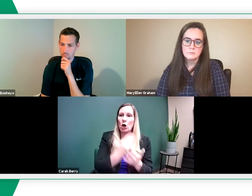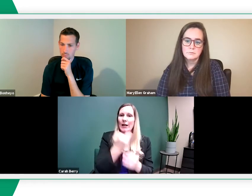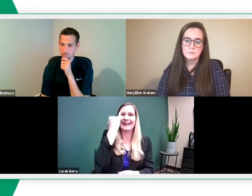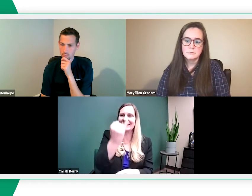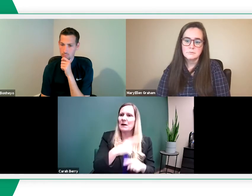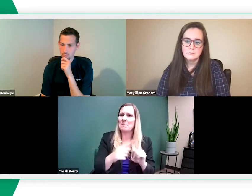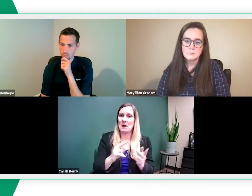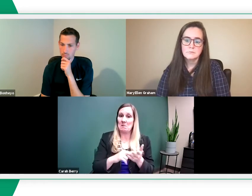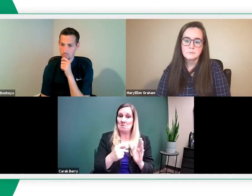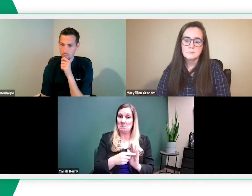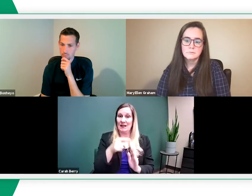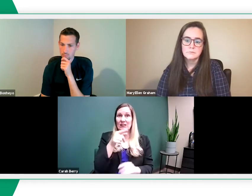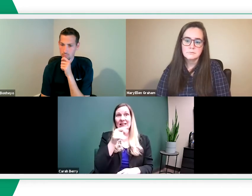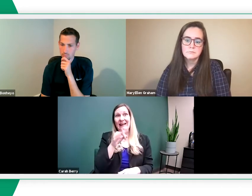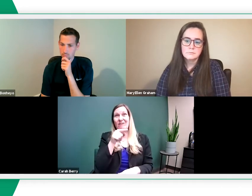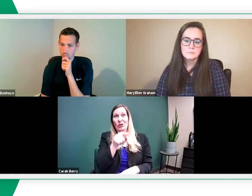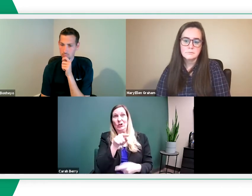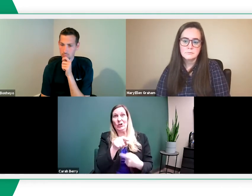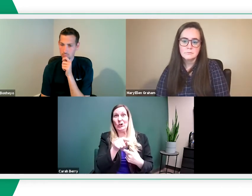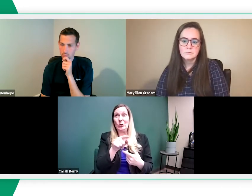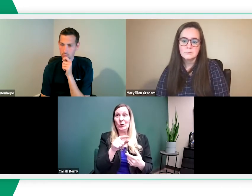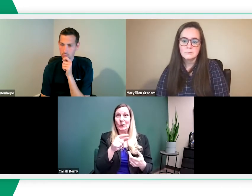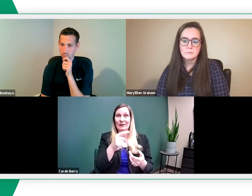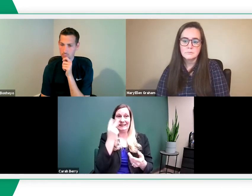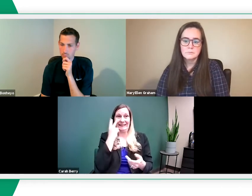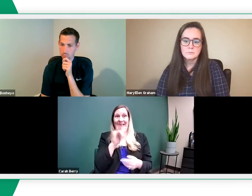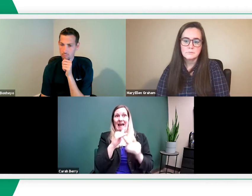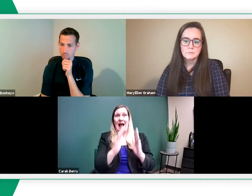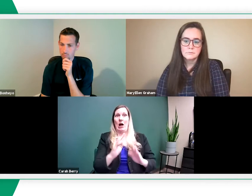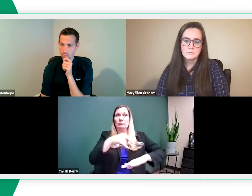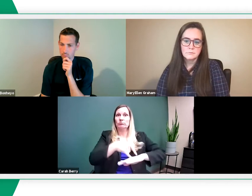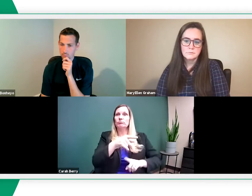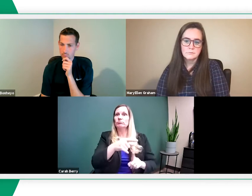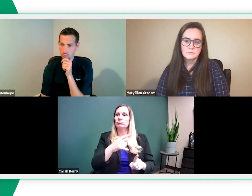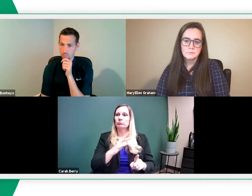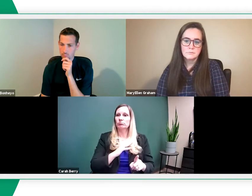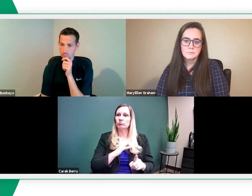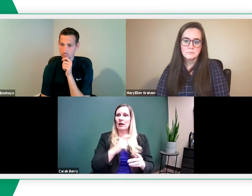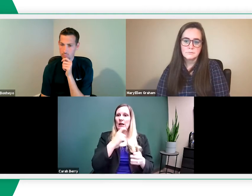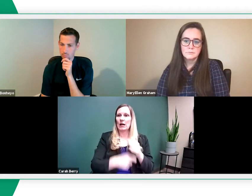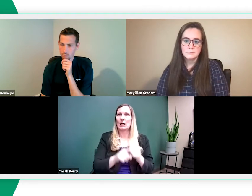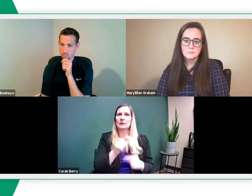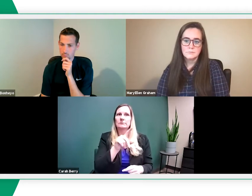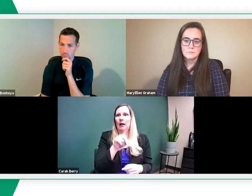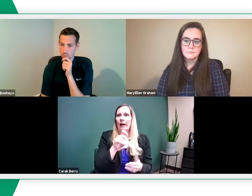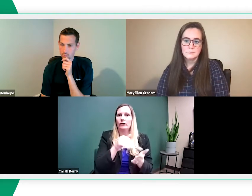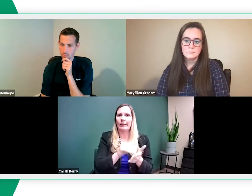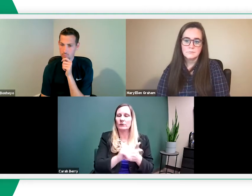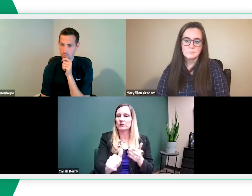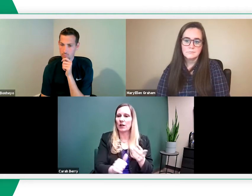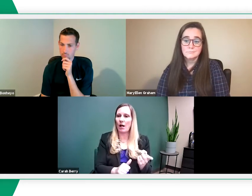Buying a house, debt to buying a house sounds like a great idea, but if you see a house for